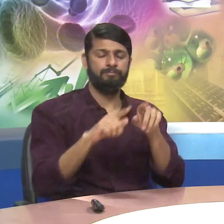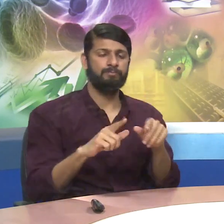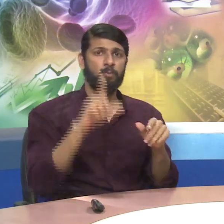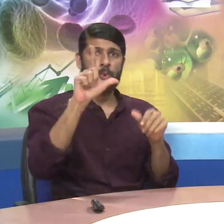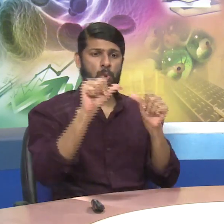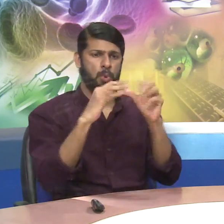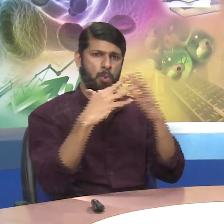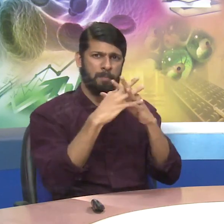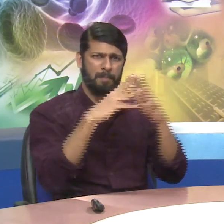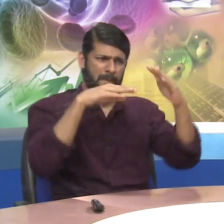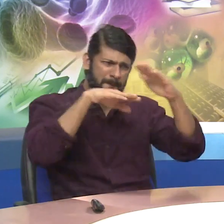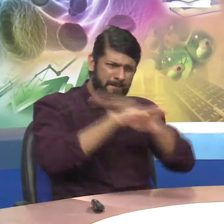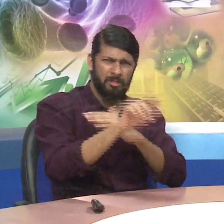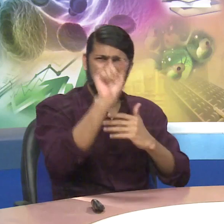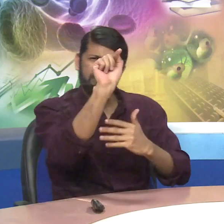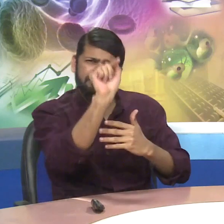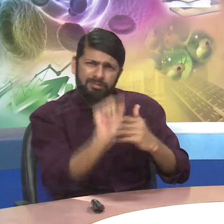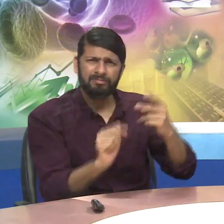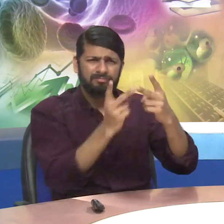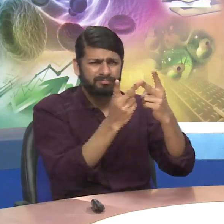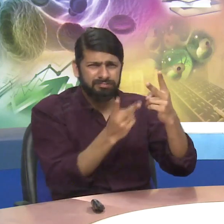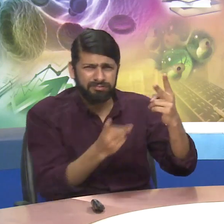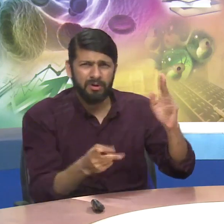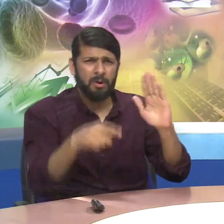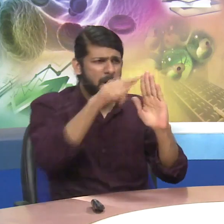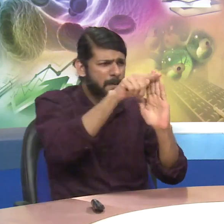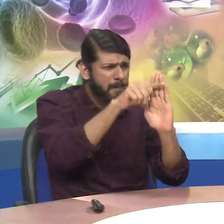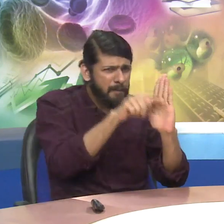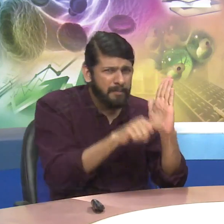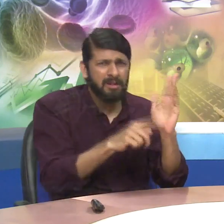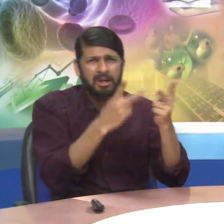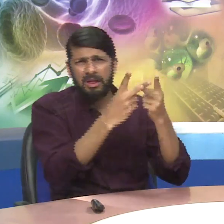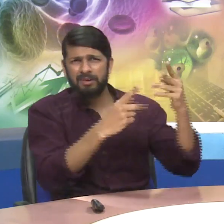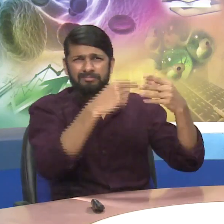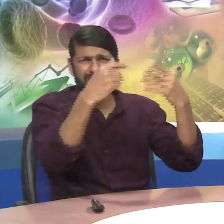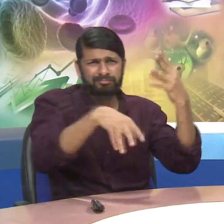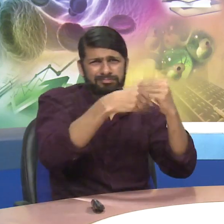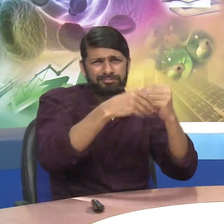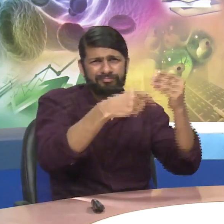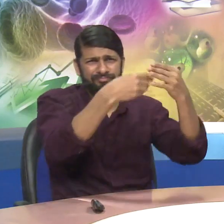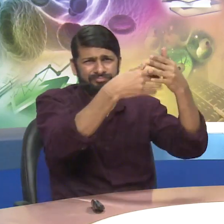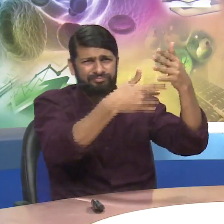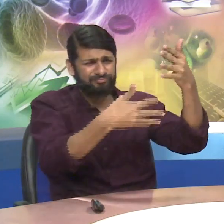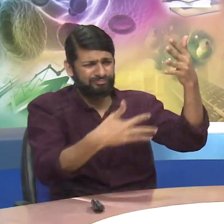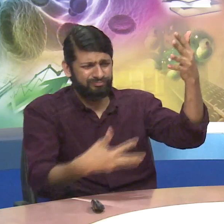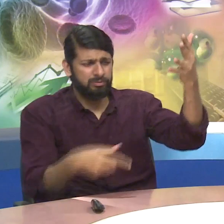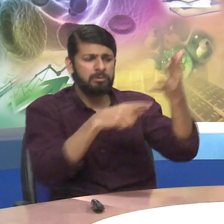A constitution is a set of fundamental principles